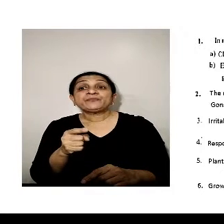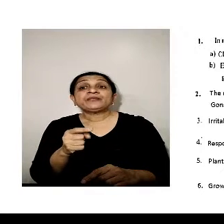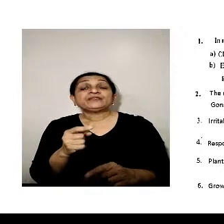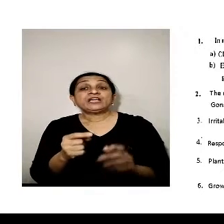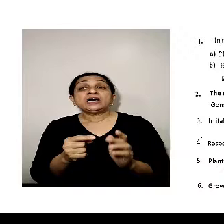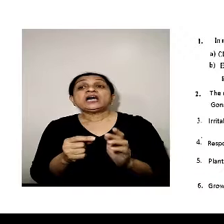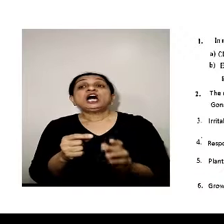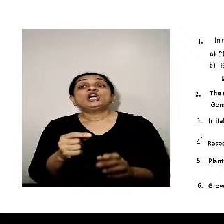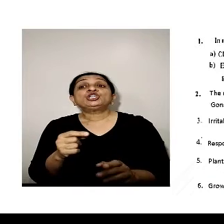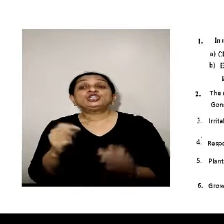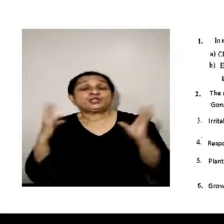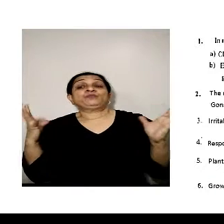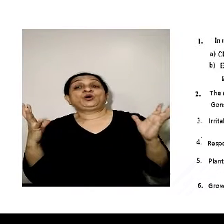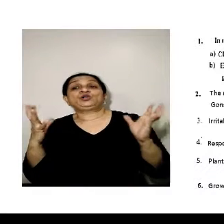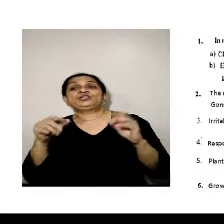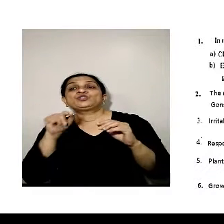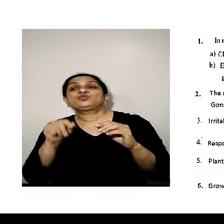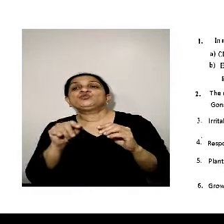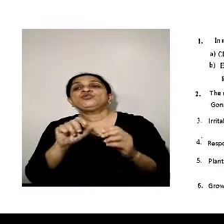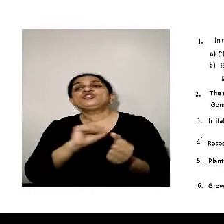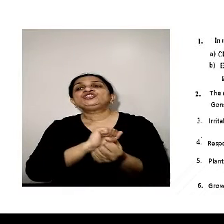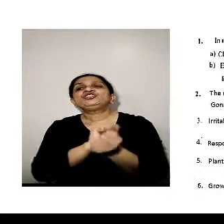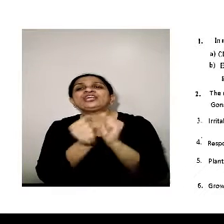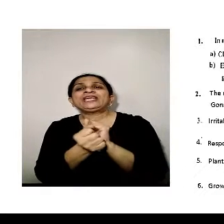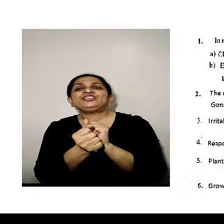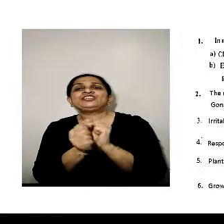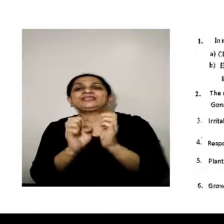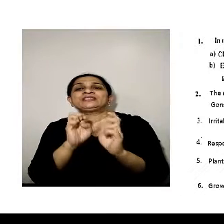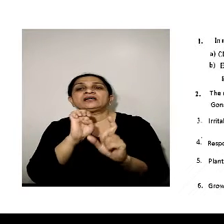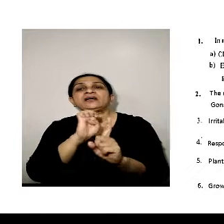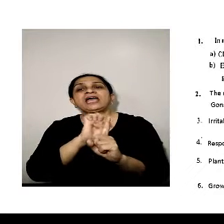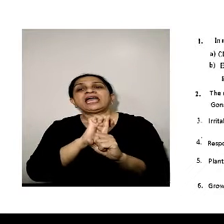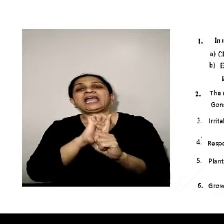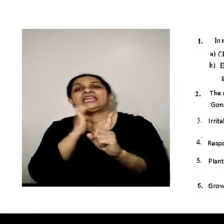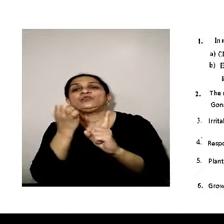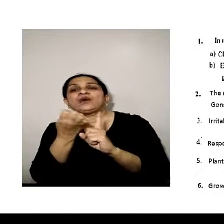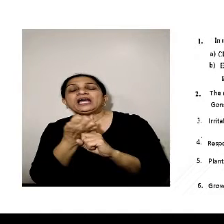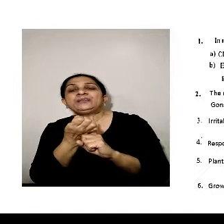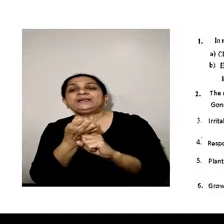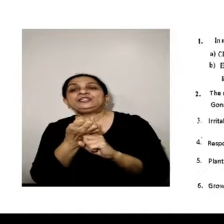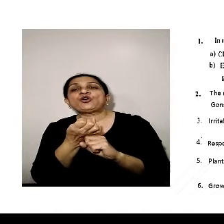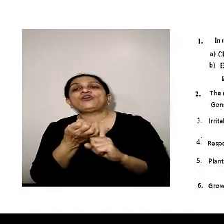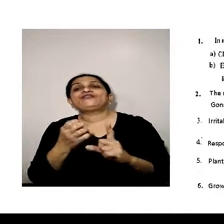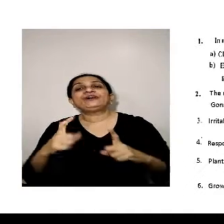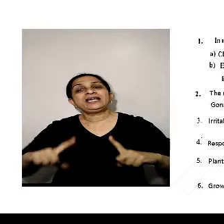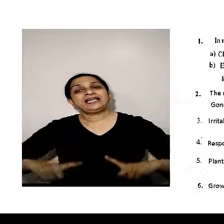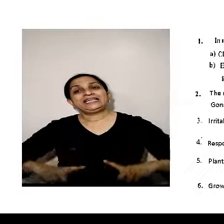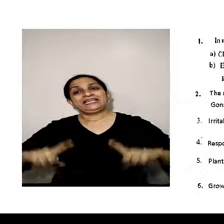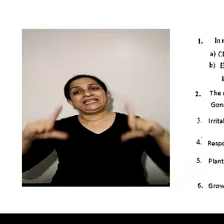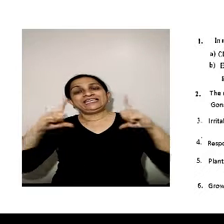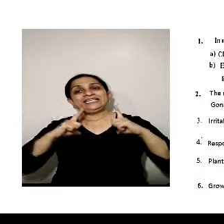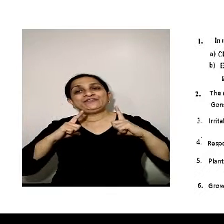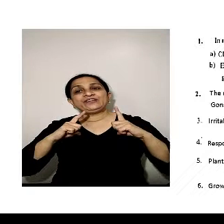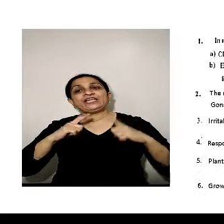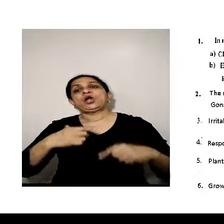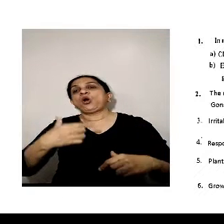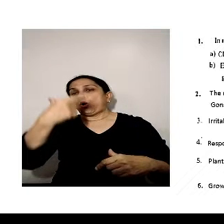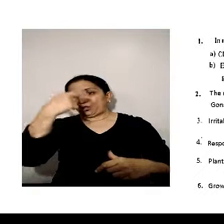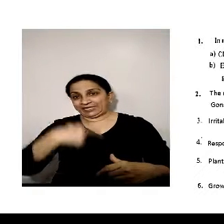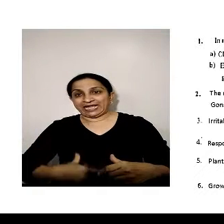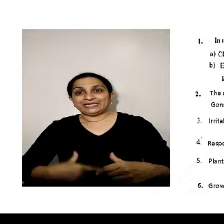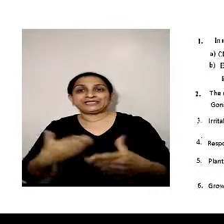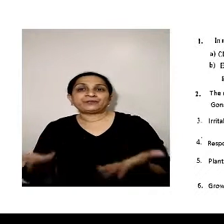That is the response to change in the environment of a